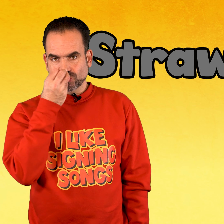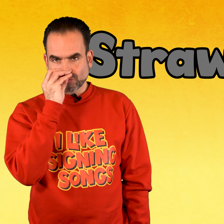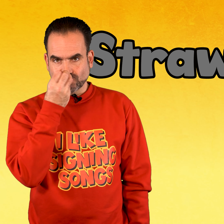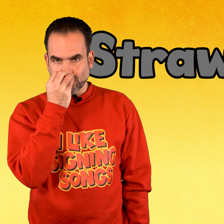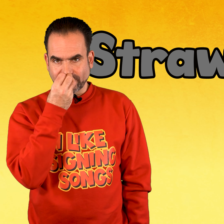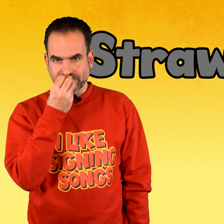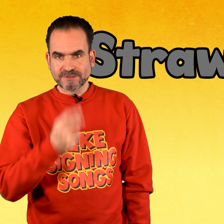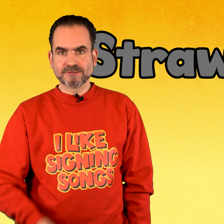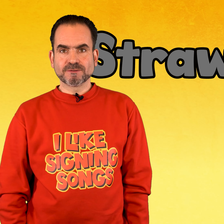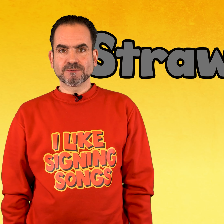Strawberry.